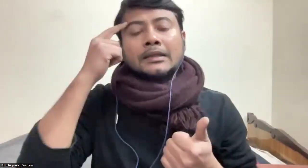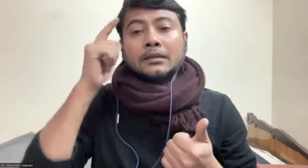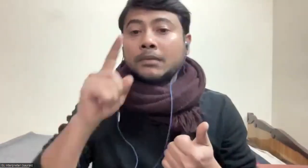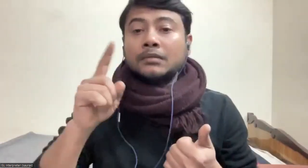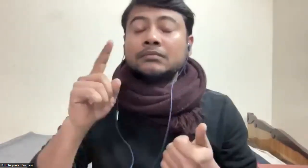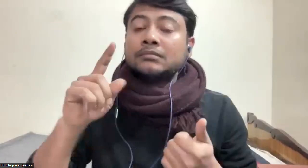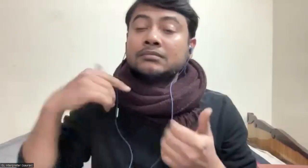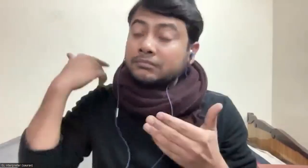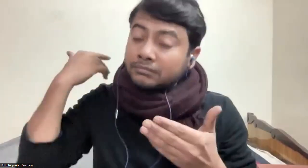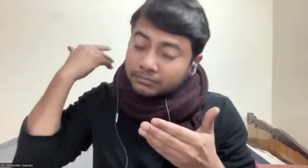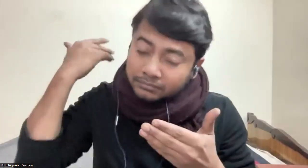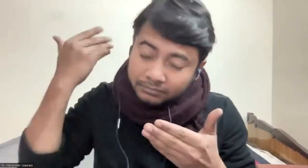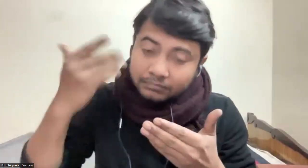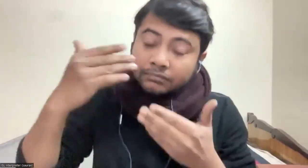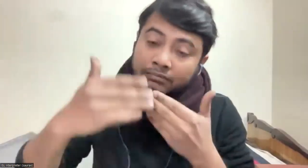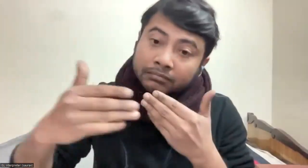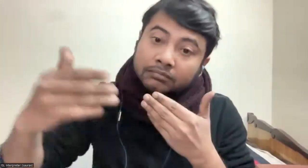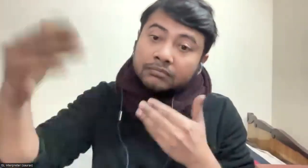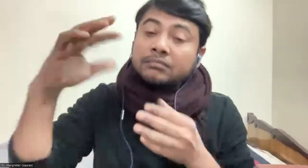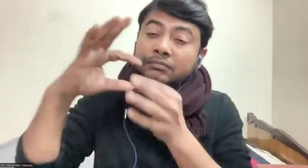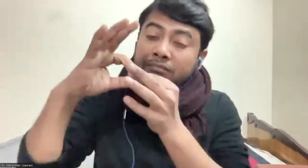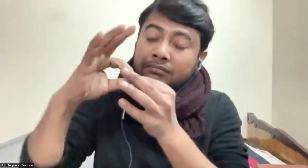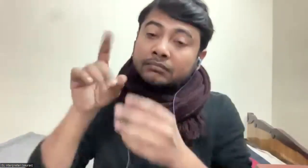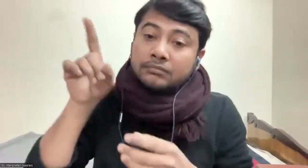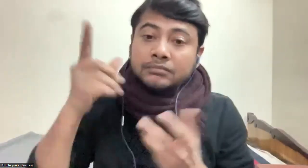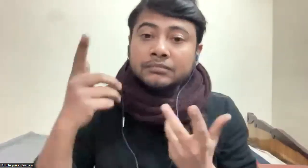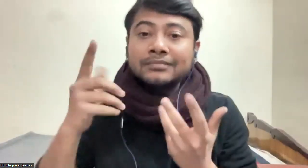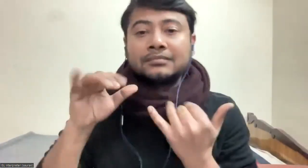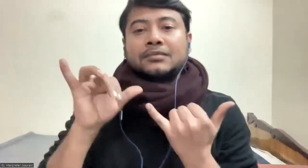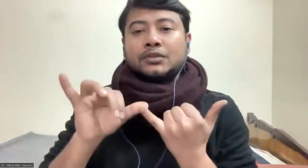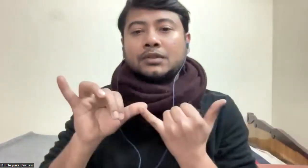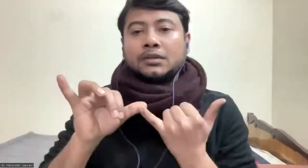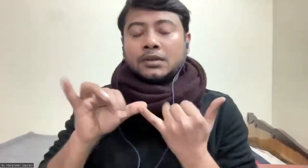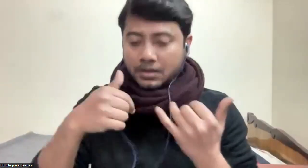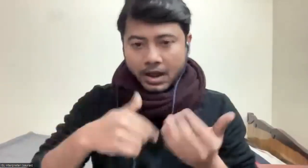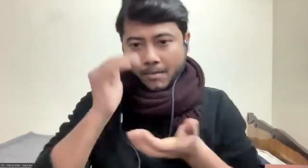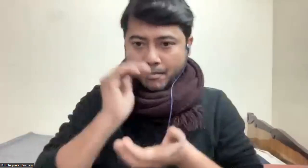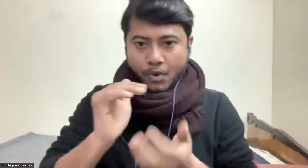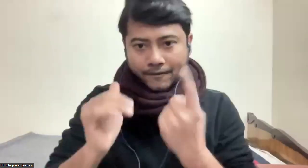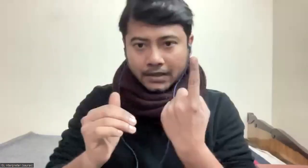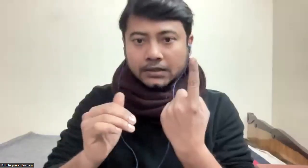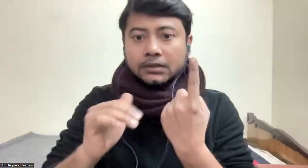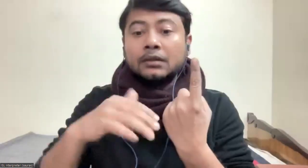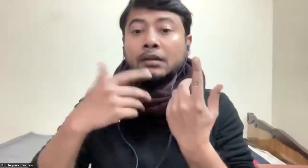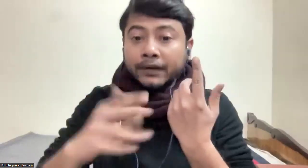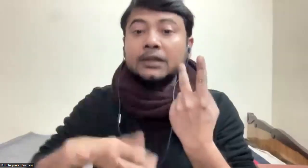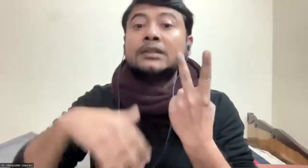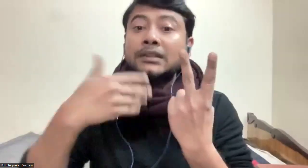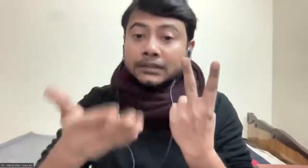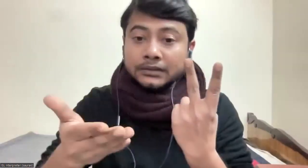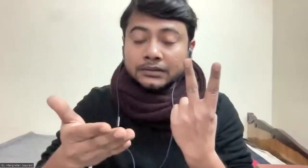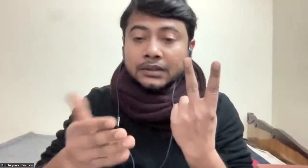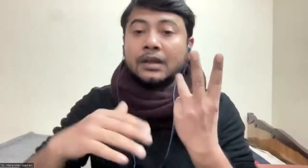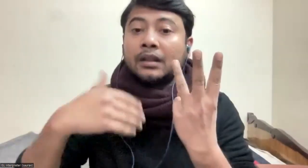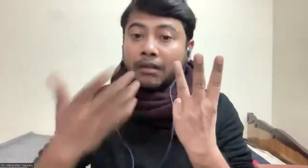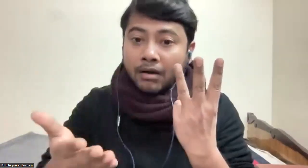Lord Krishna. Because every birth I take, Krishna is always there with me, within my heart. My